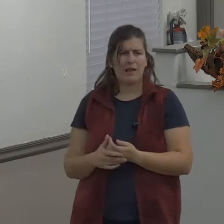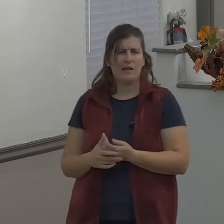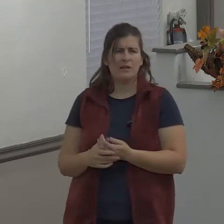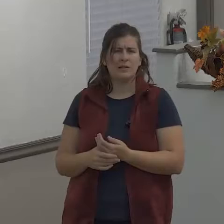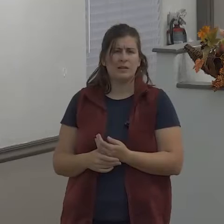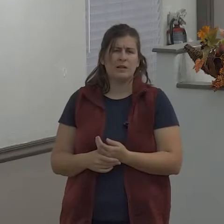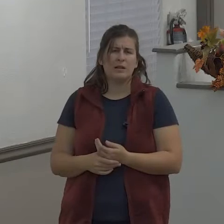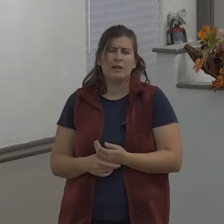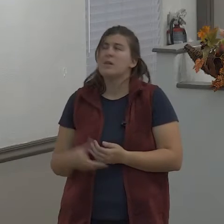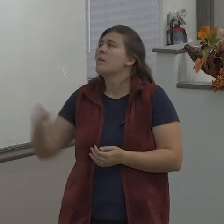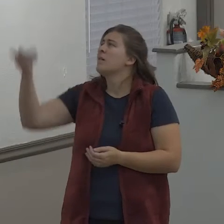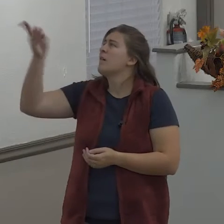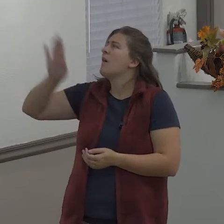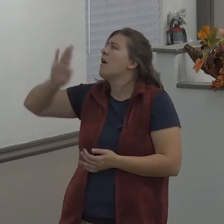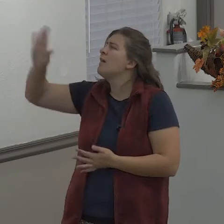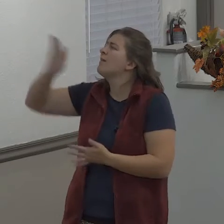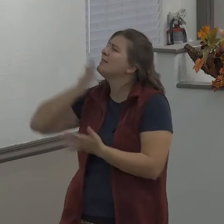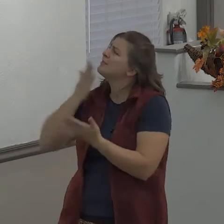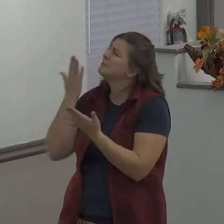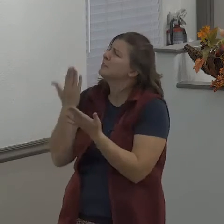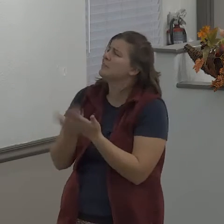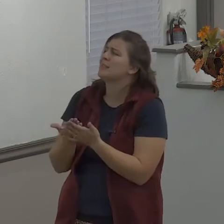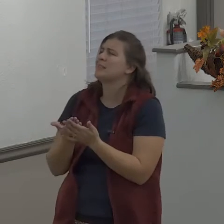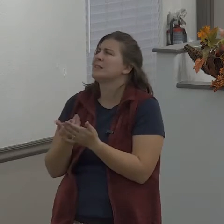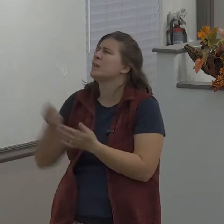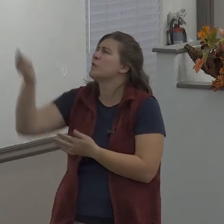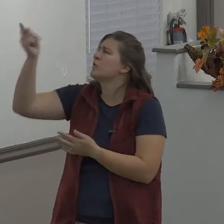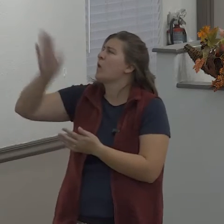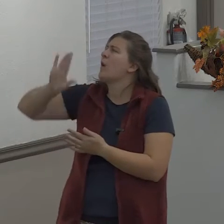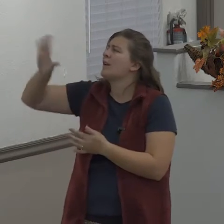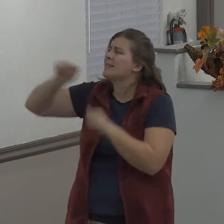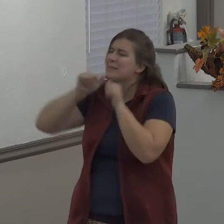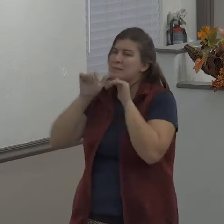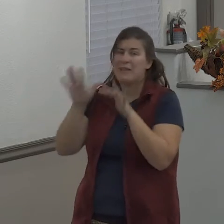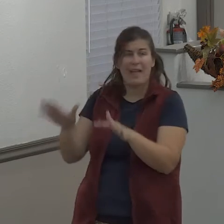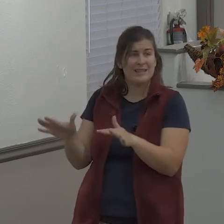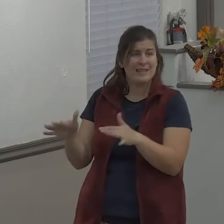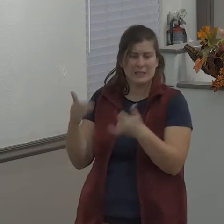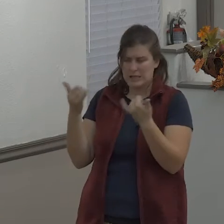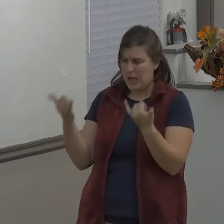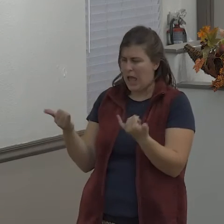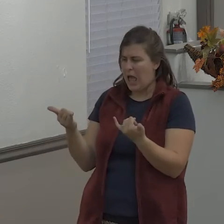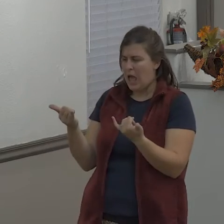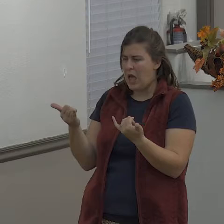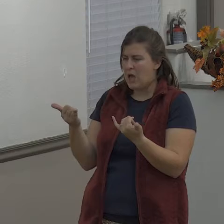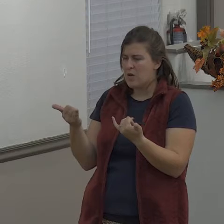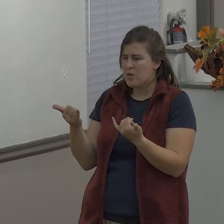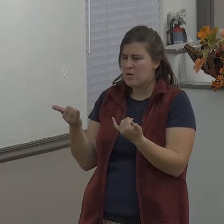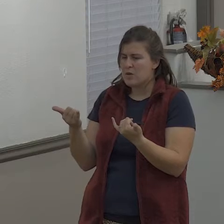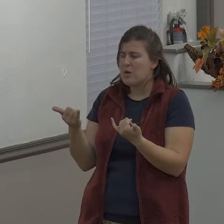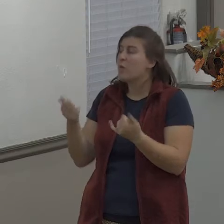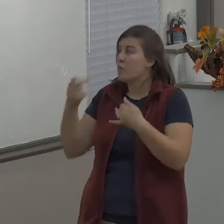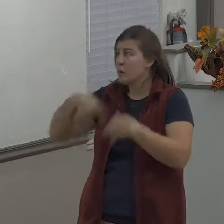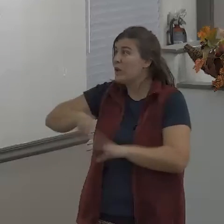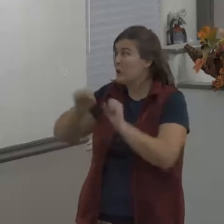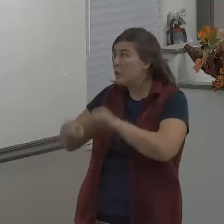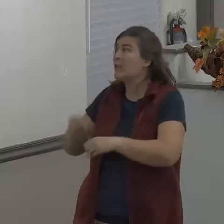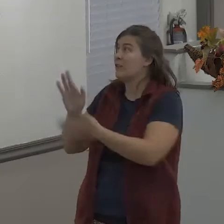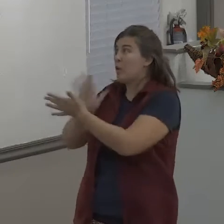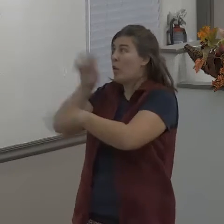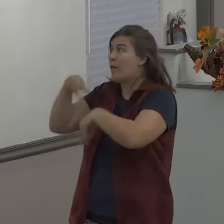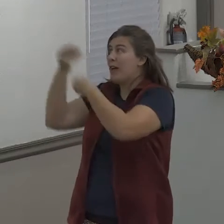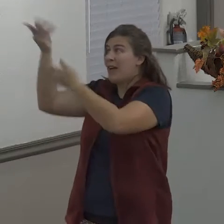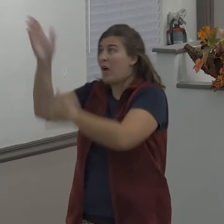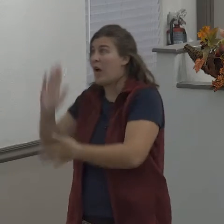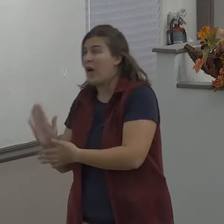Why, the goodness of God, the blessings of that, oh my, how God could have been glorified